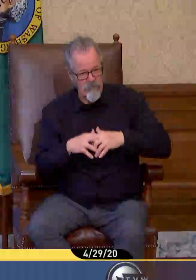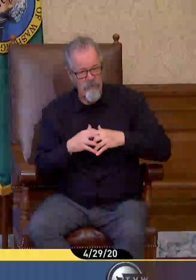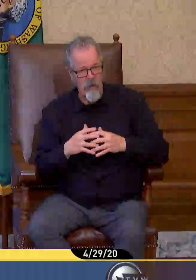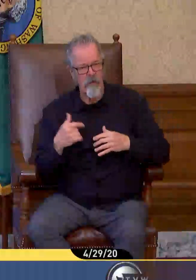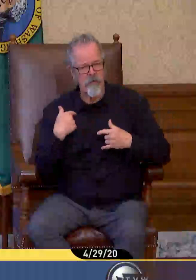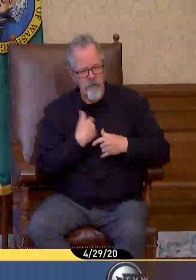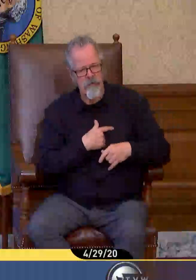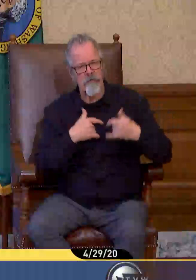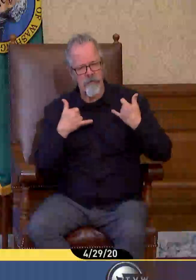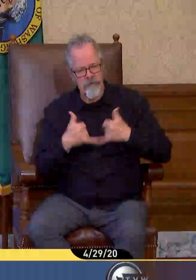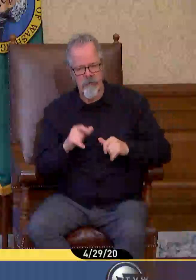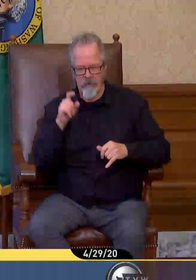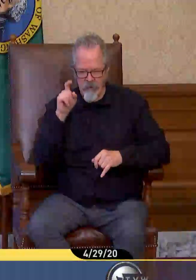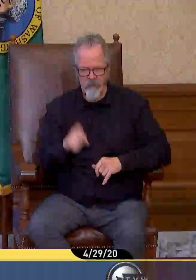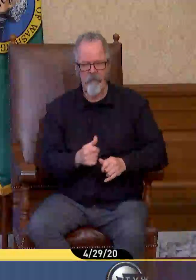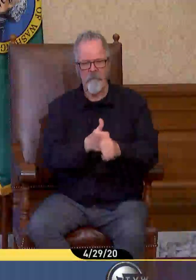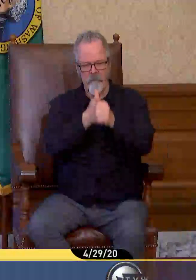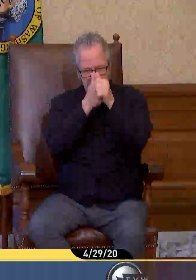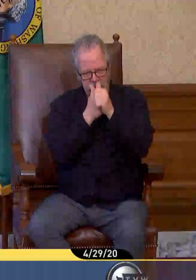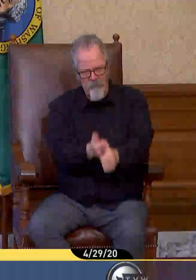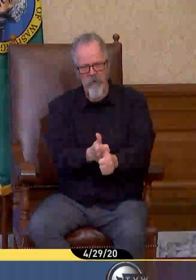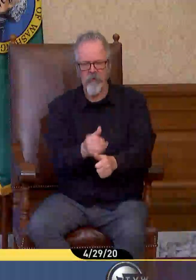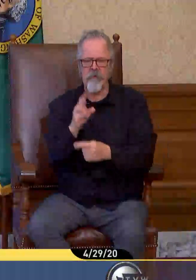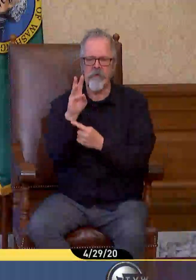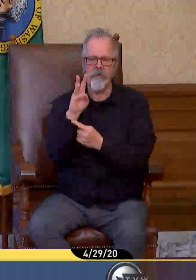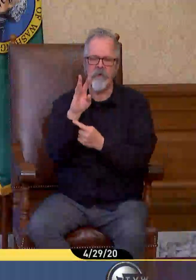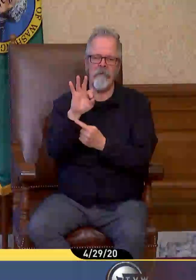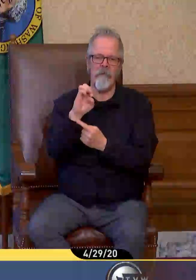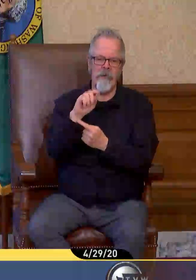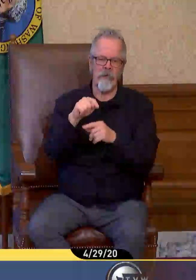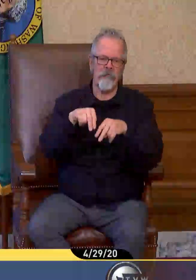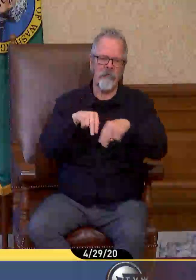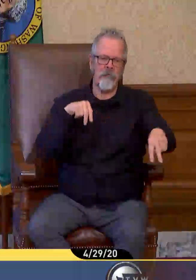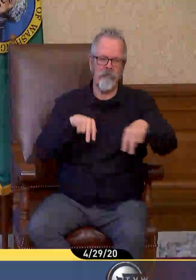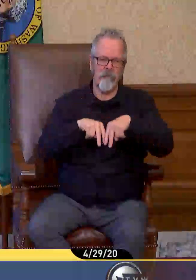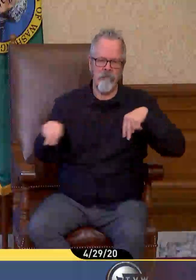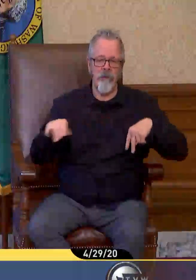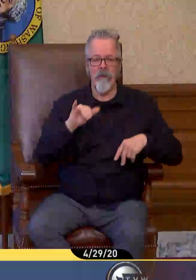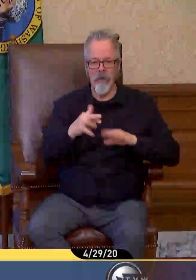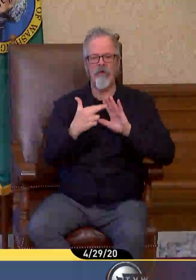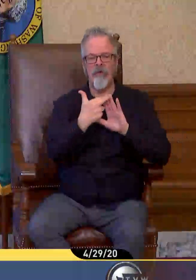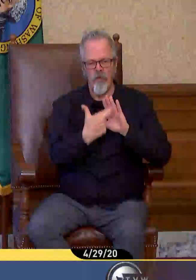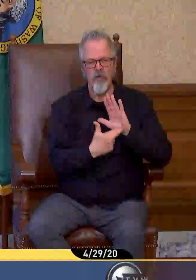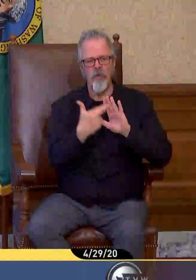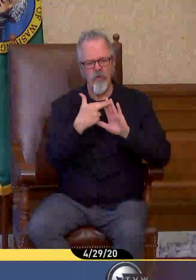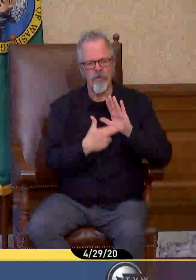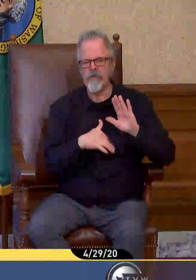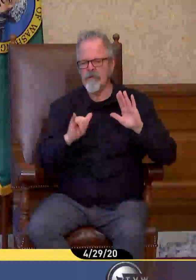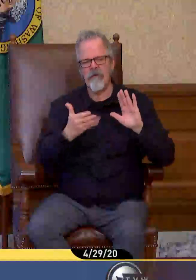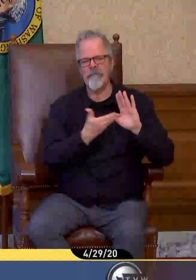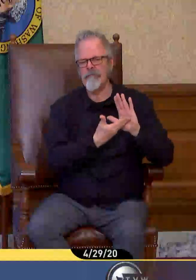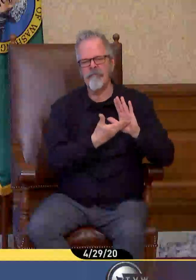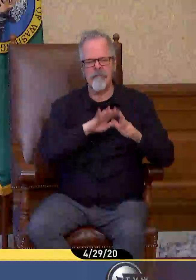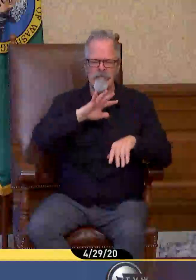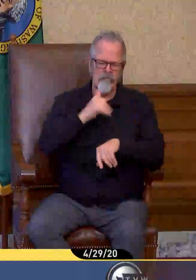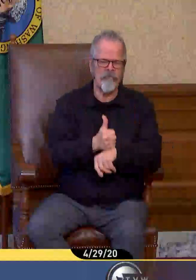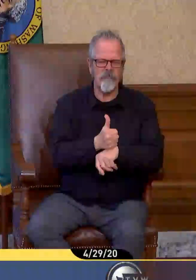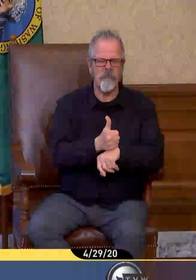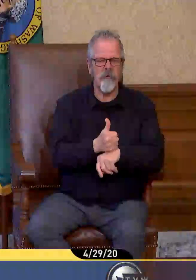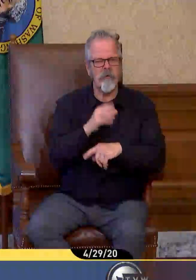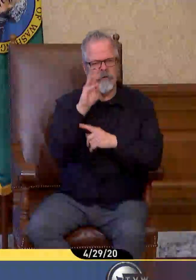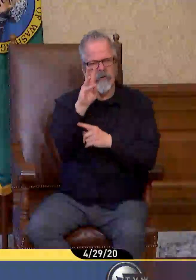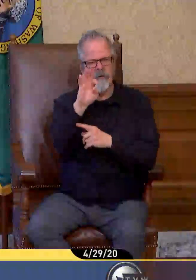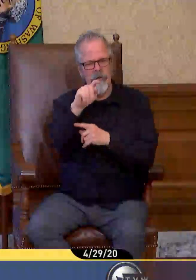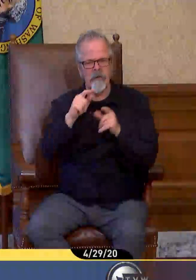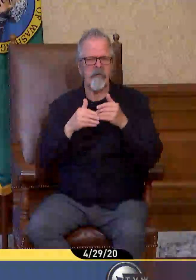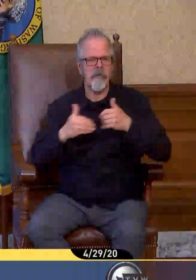today, sprinkled throughout the system, and in all situations, we should maintain that.